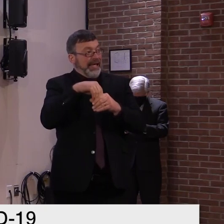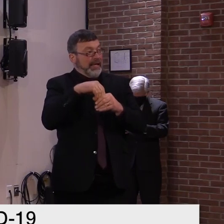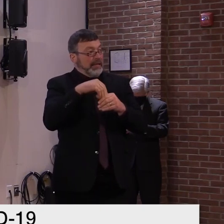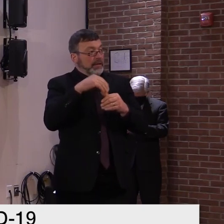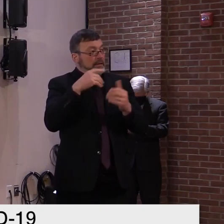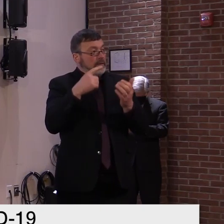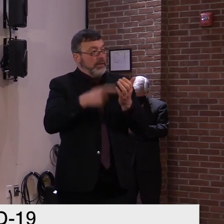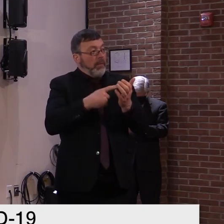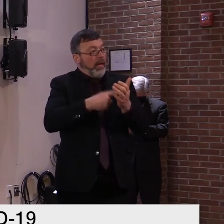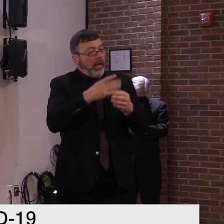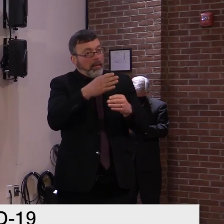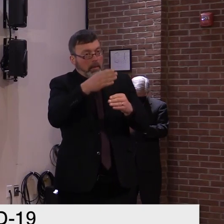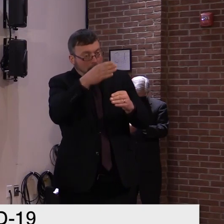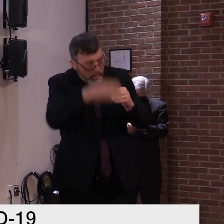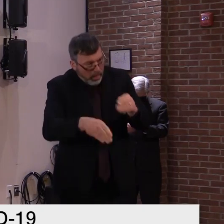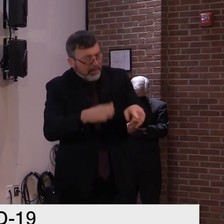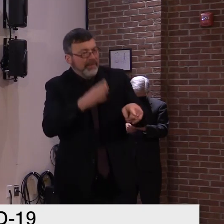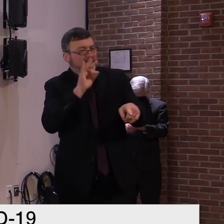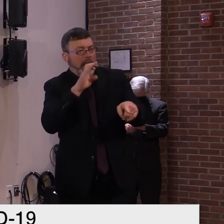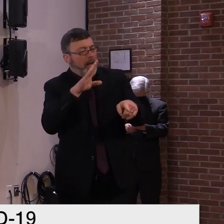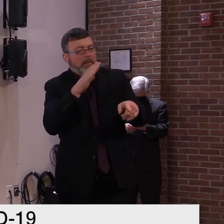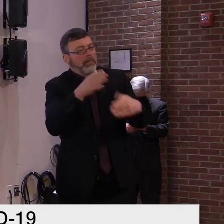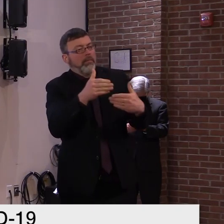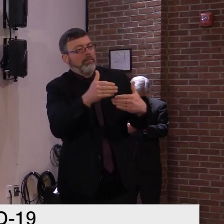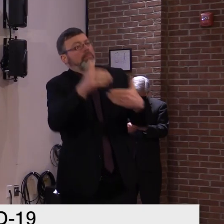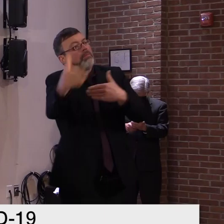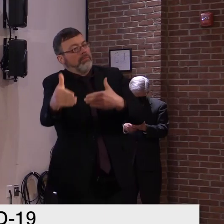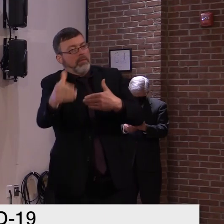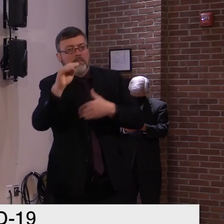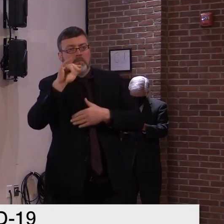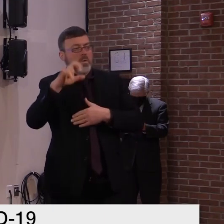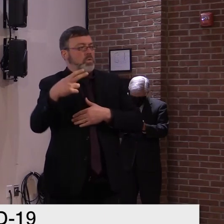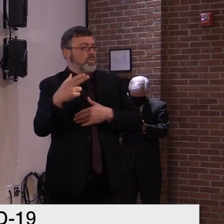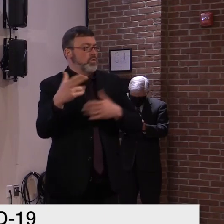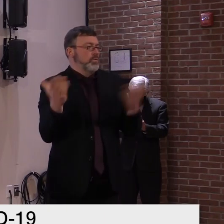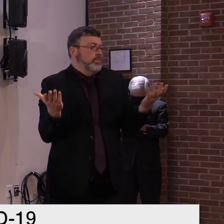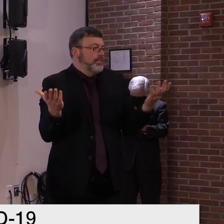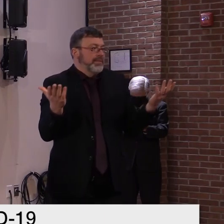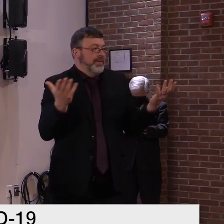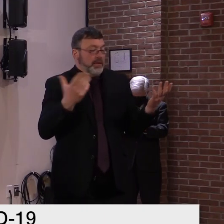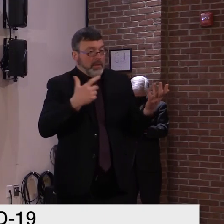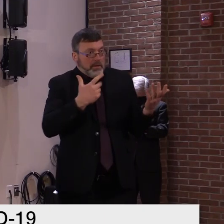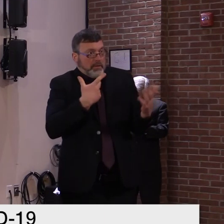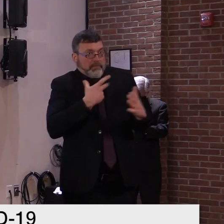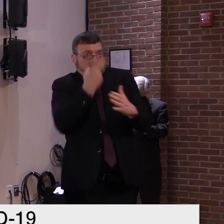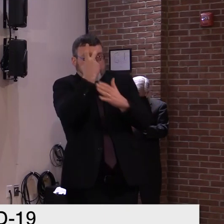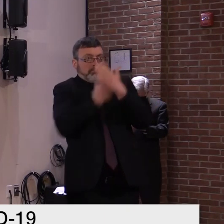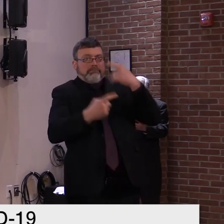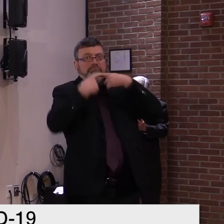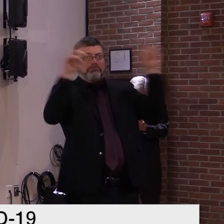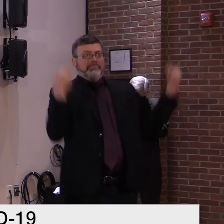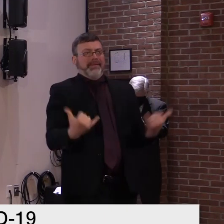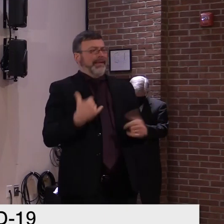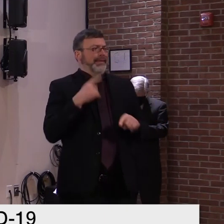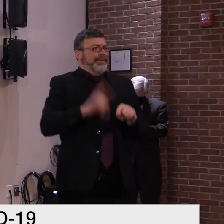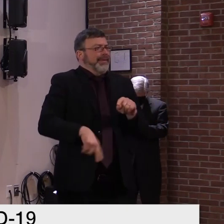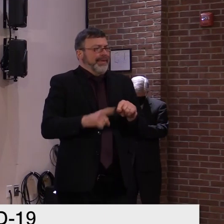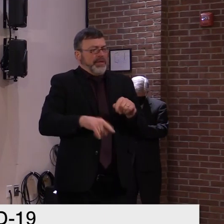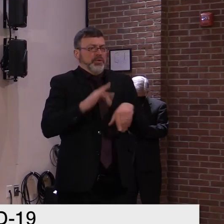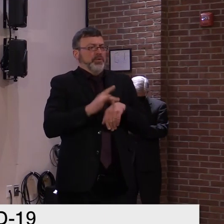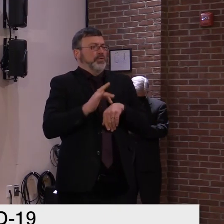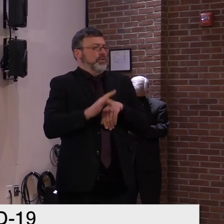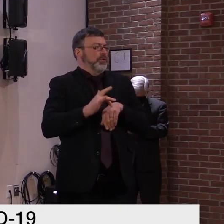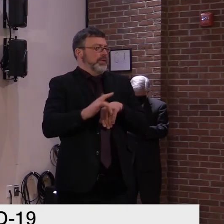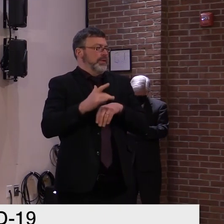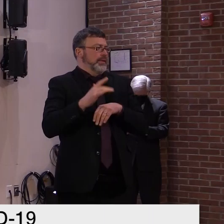And it's going to be a challenge, but we don't have sort of this drop-dead date. You know, we can't do it, you know, I think in the back of people's